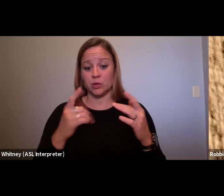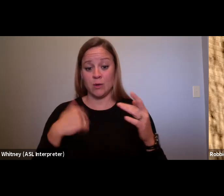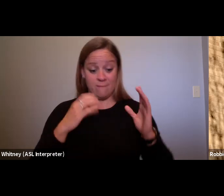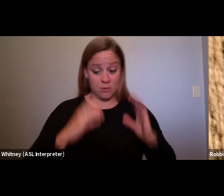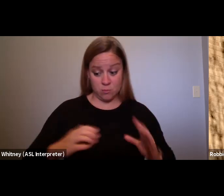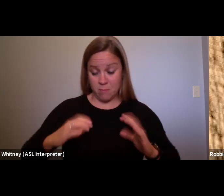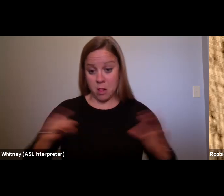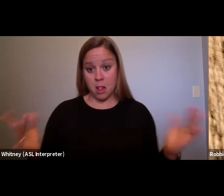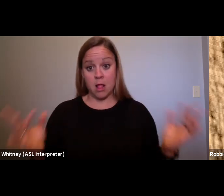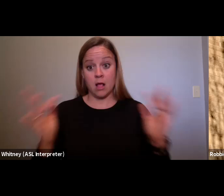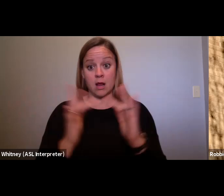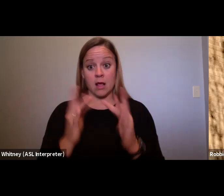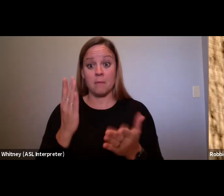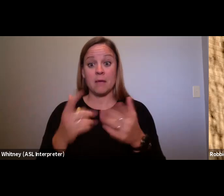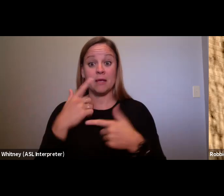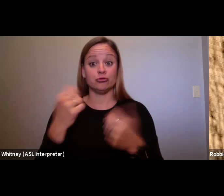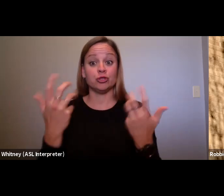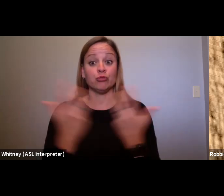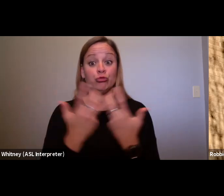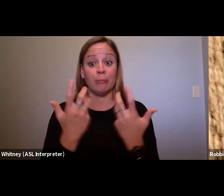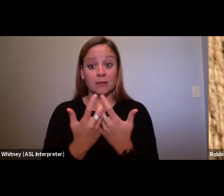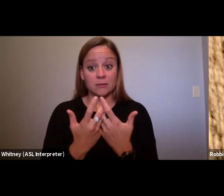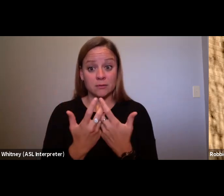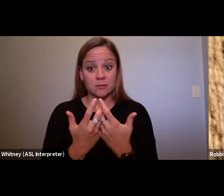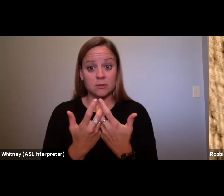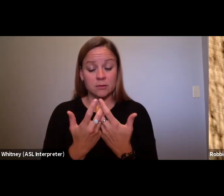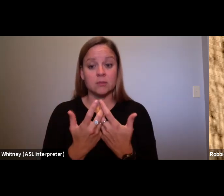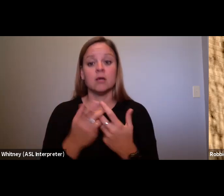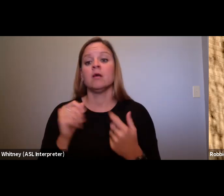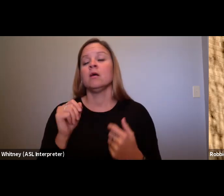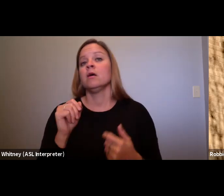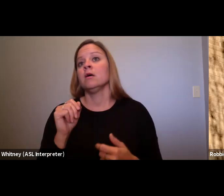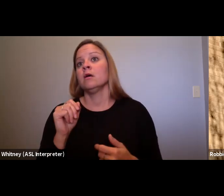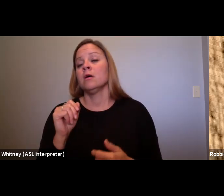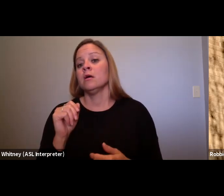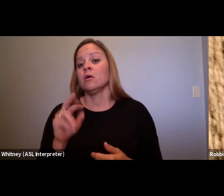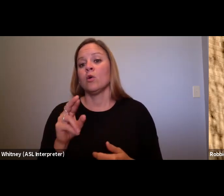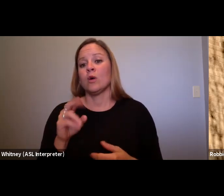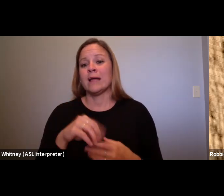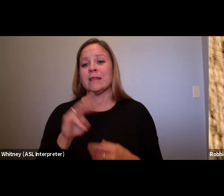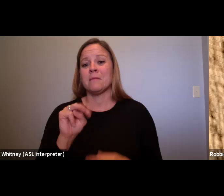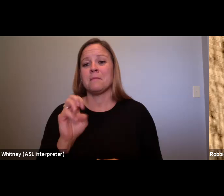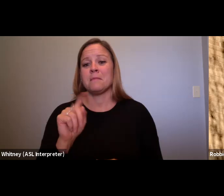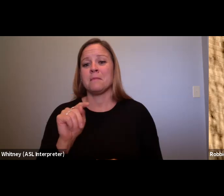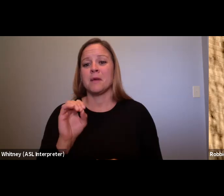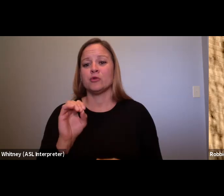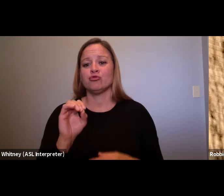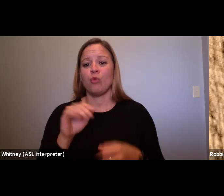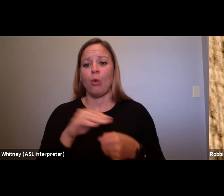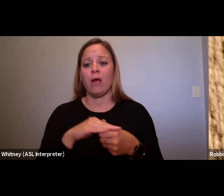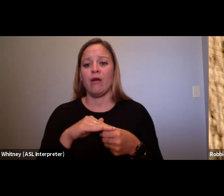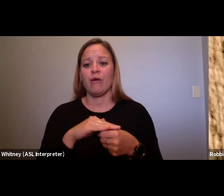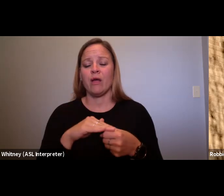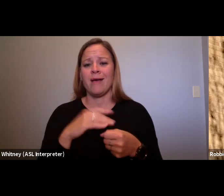be interested in a roommate situation, or, you know, in the metro area, there